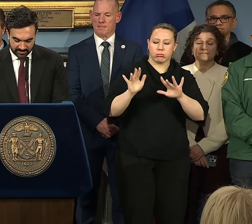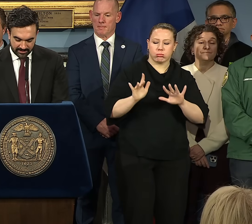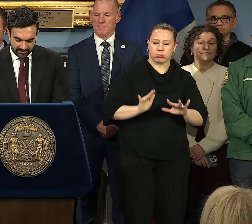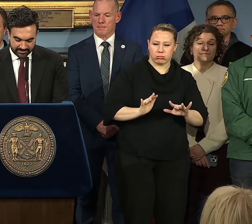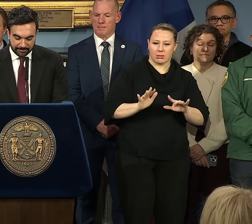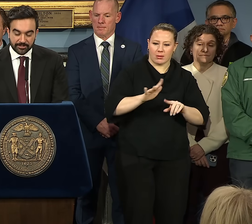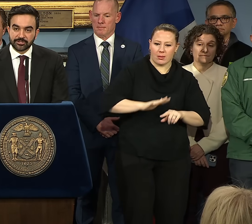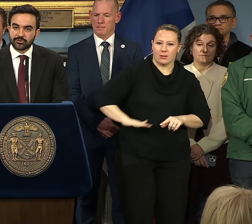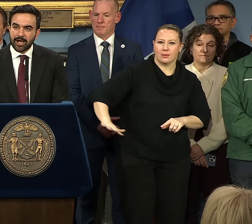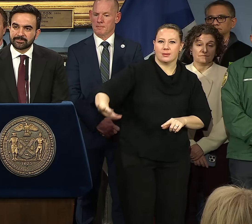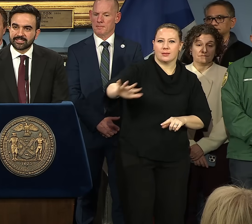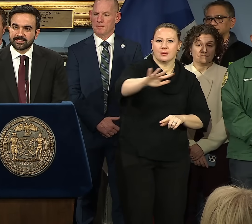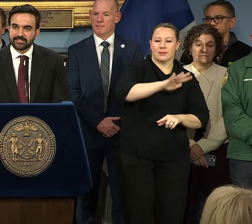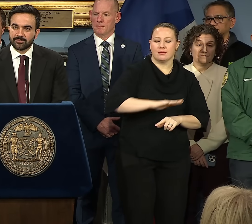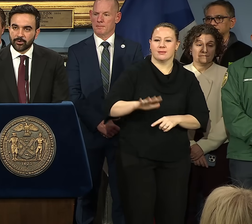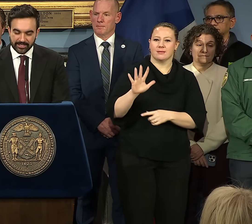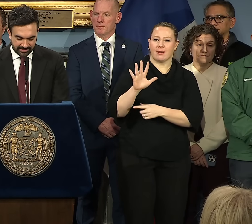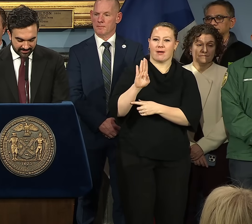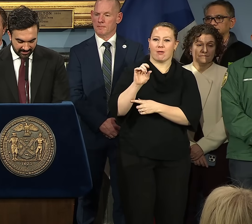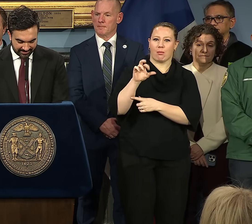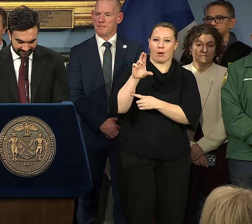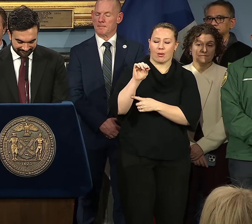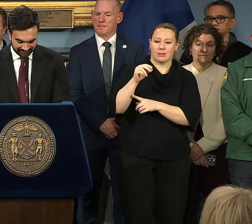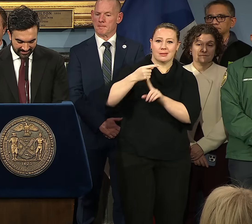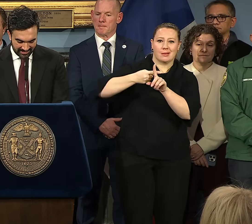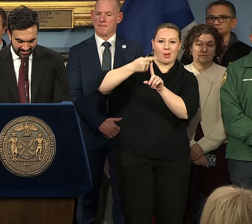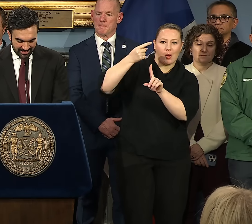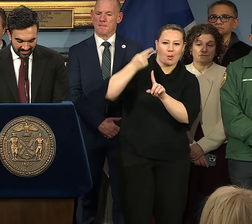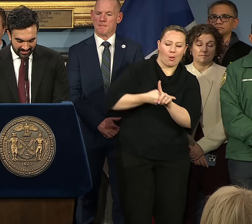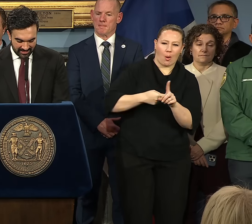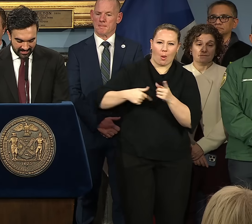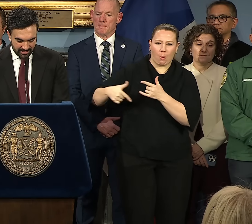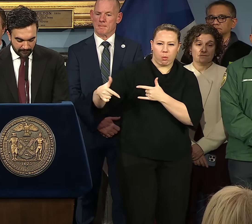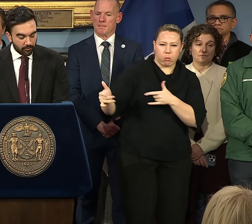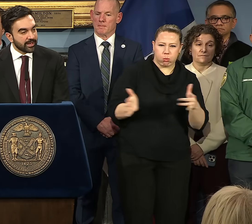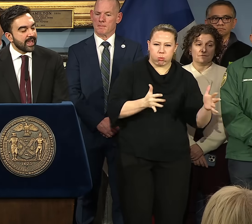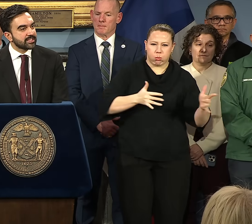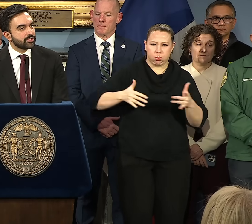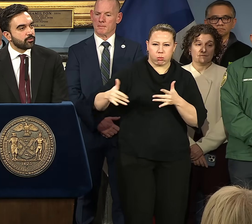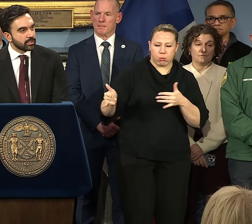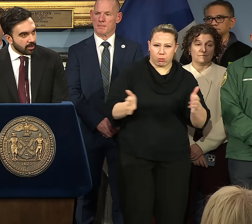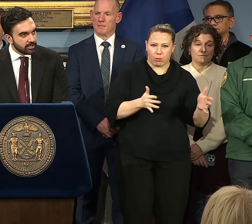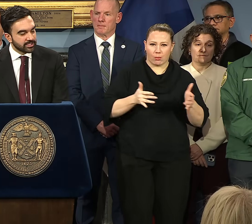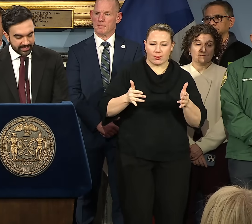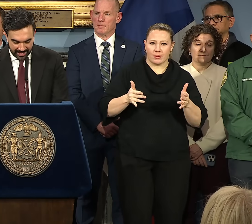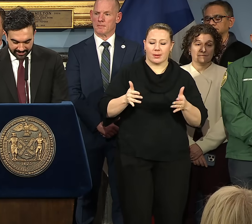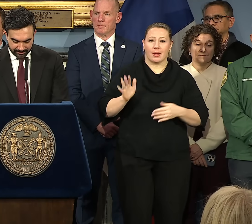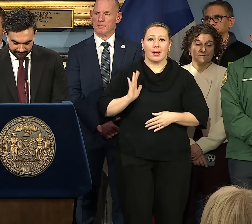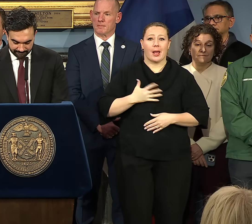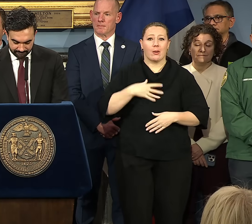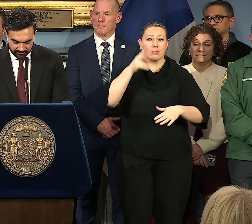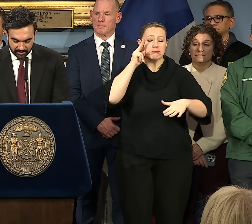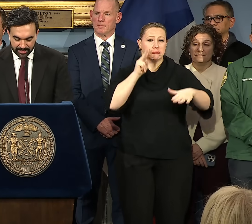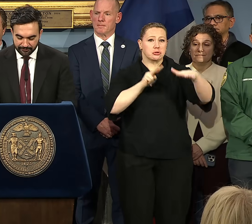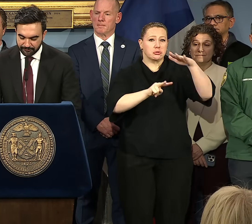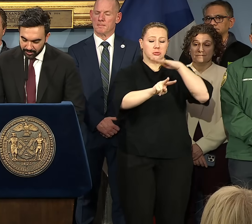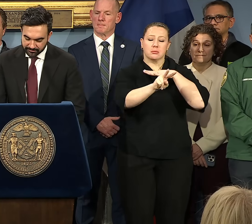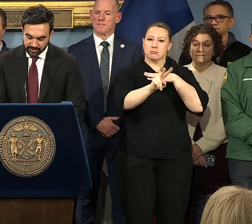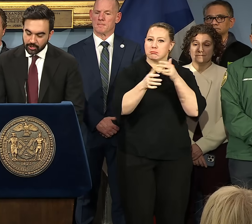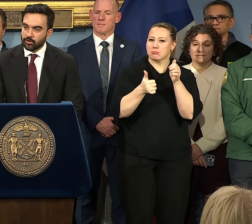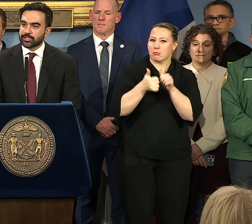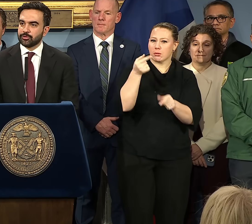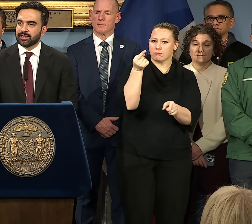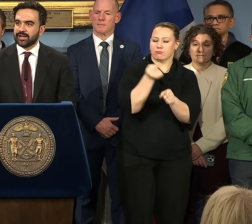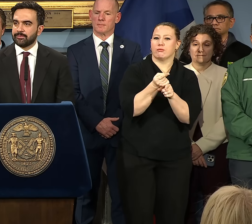boroughs, temperatures dropped, winds gusted. The forecasts were largely accurate. Nearly a foot